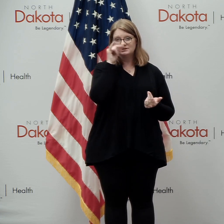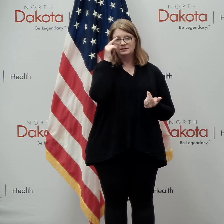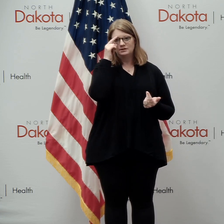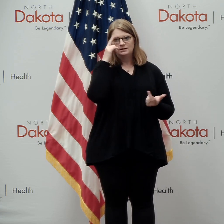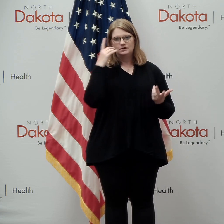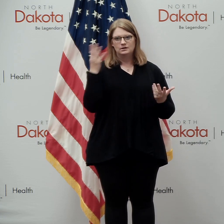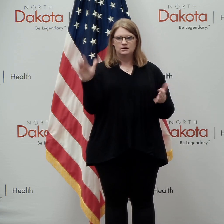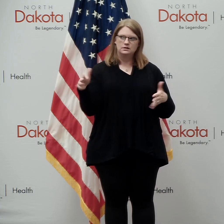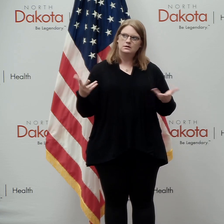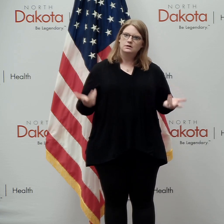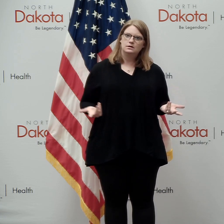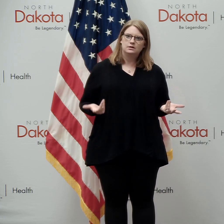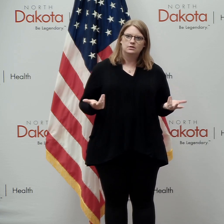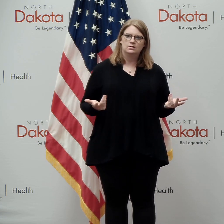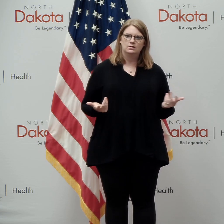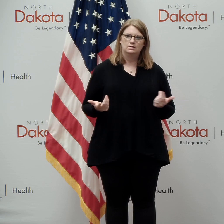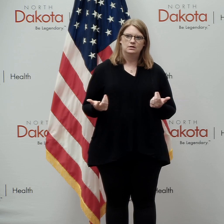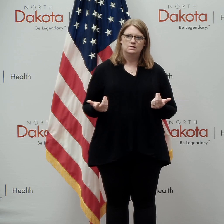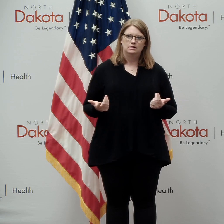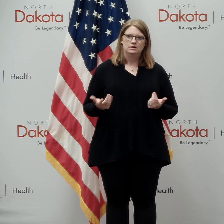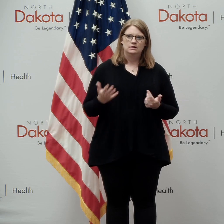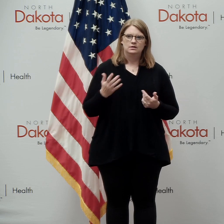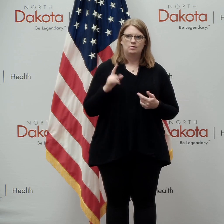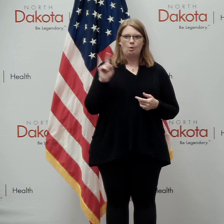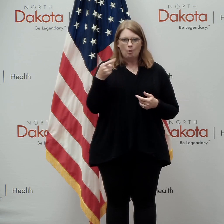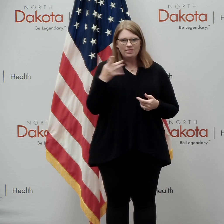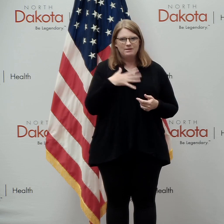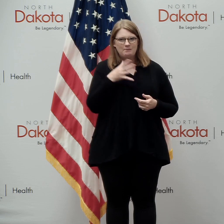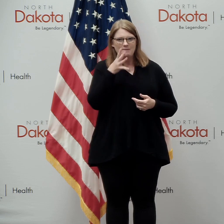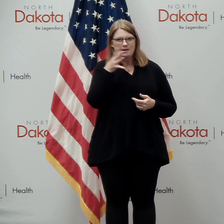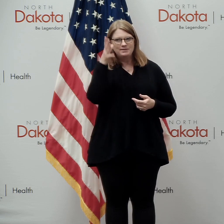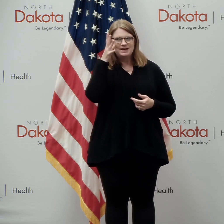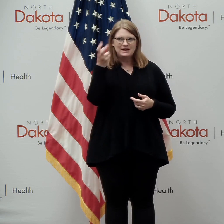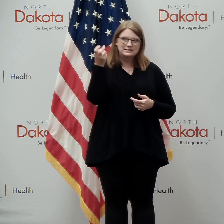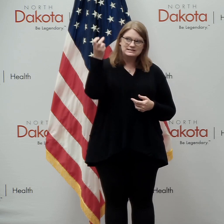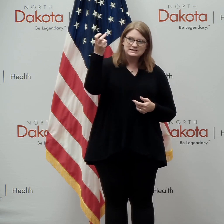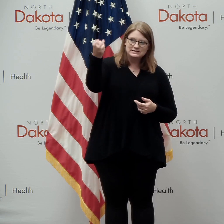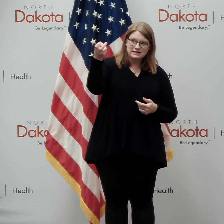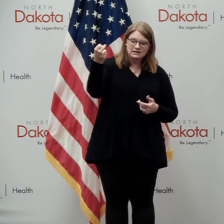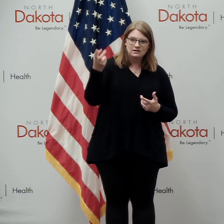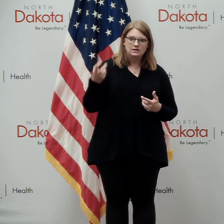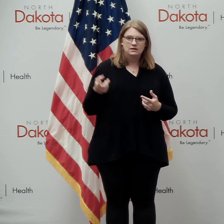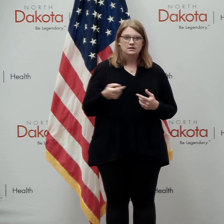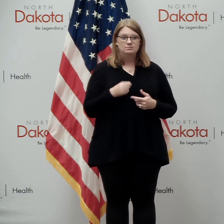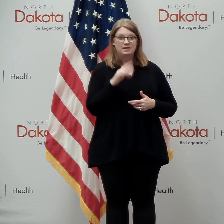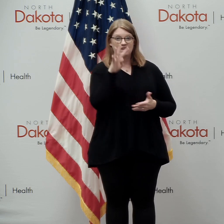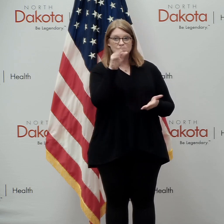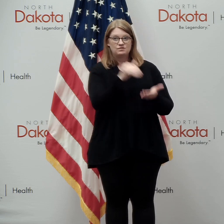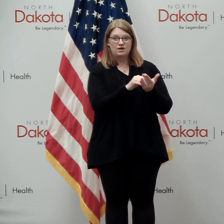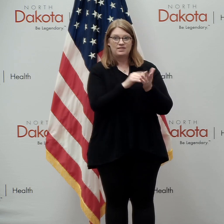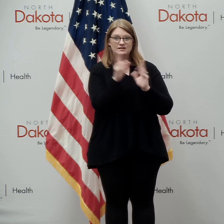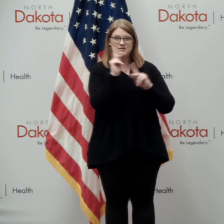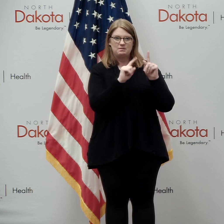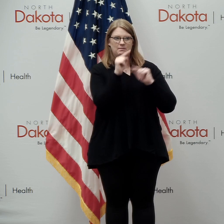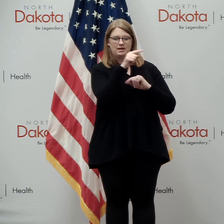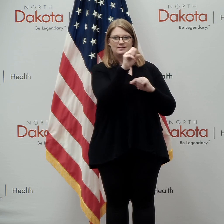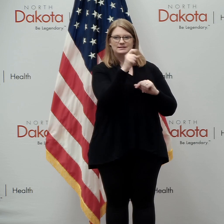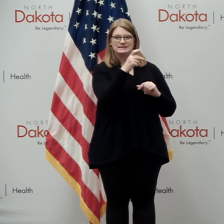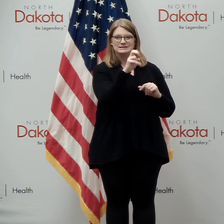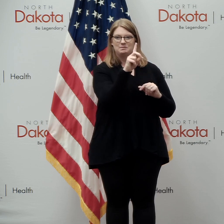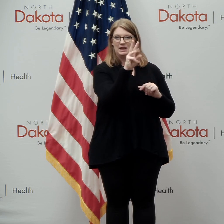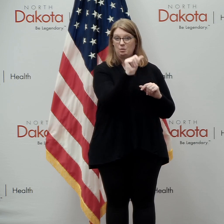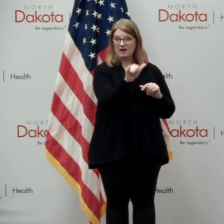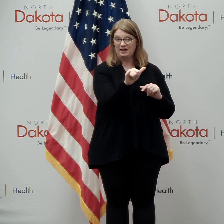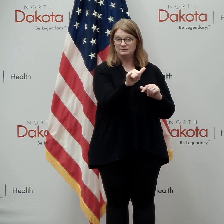saying, hey, how come I only got, only my parents can sit in the stand at the football game, but there's 4,000 people at the Speedway,